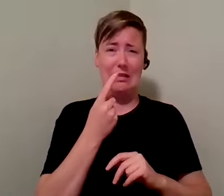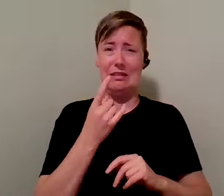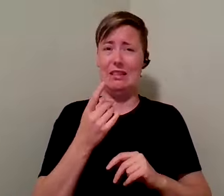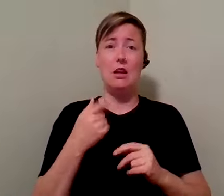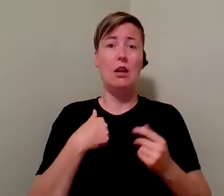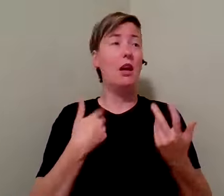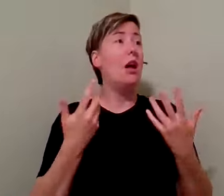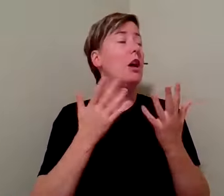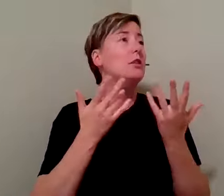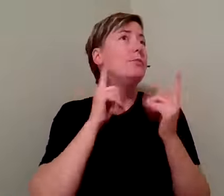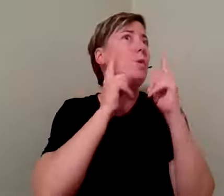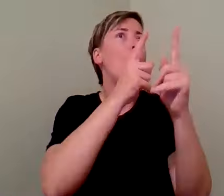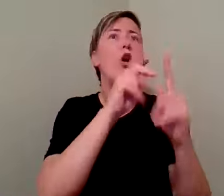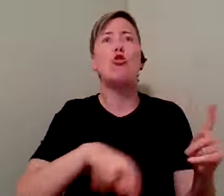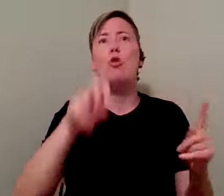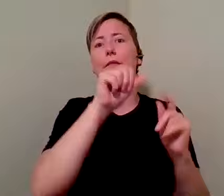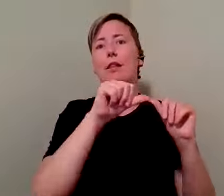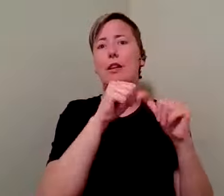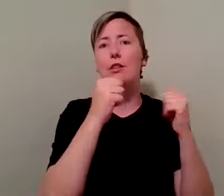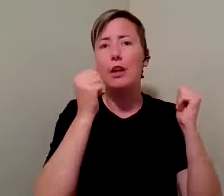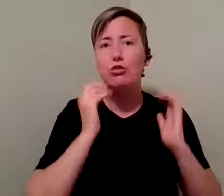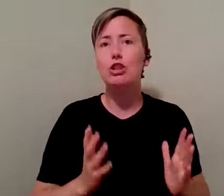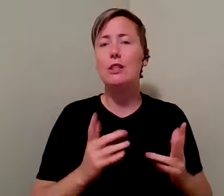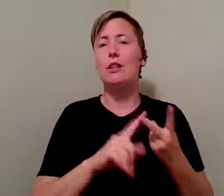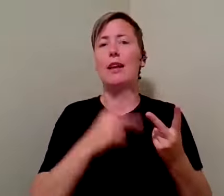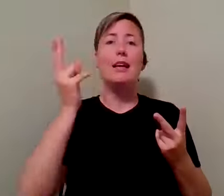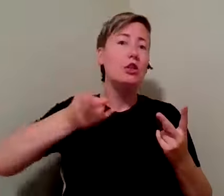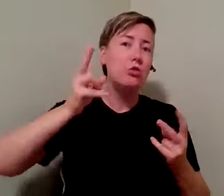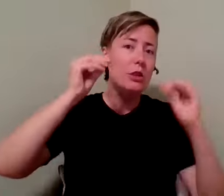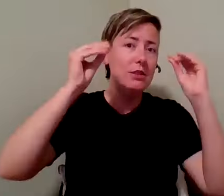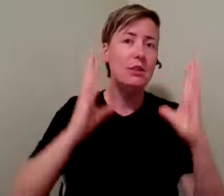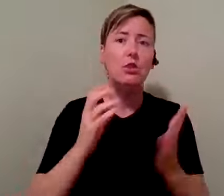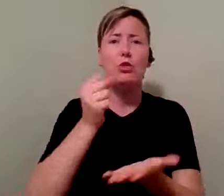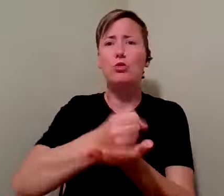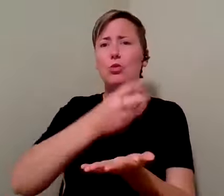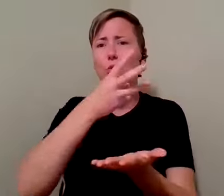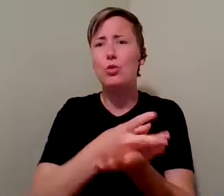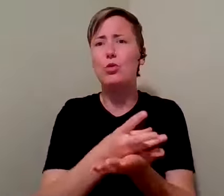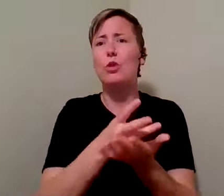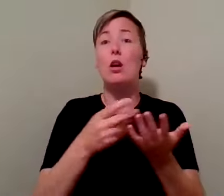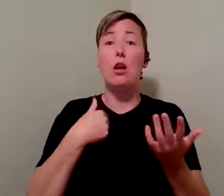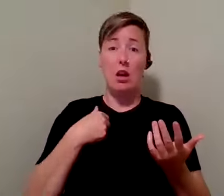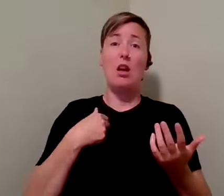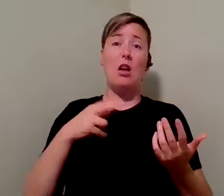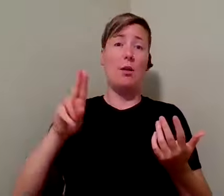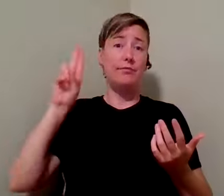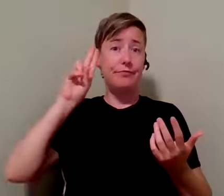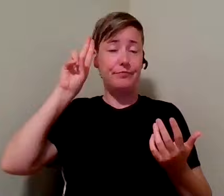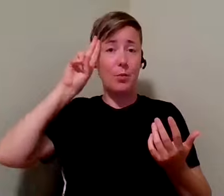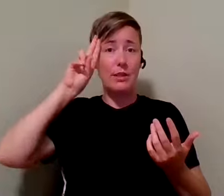agent. I wanted to be a history teacher. I wanted to be a social worker. I was in the Boy Scouts, so that was my love of travel, and that